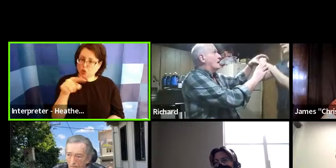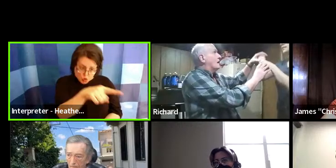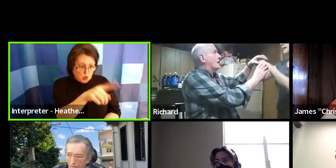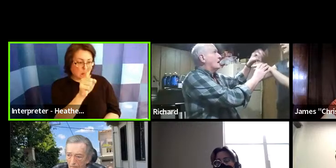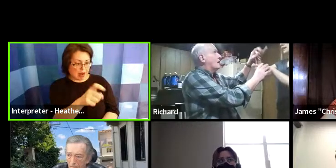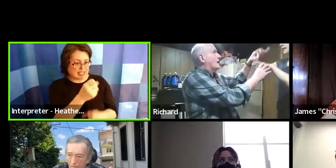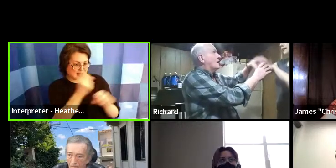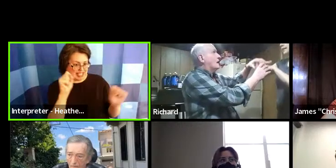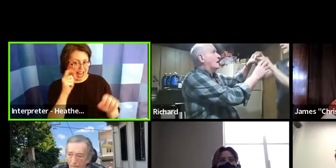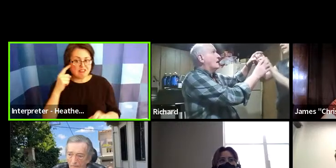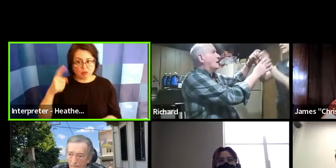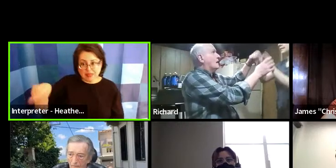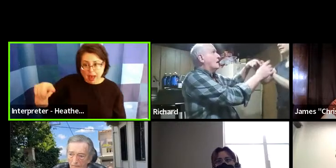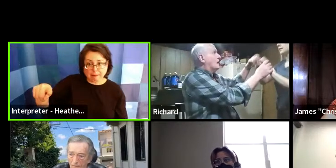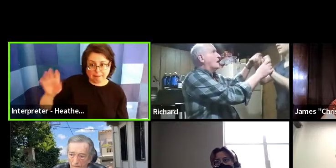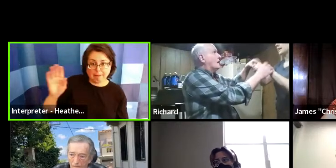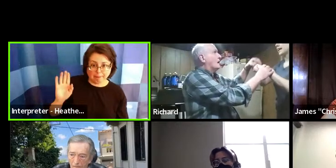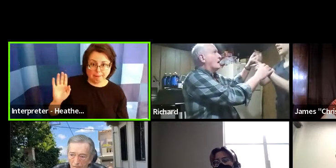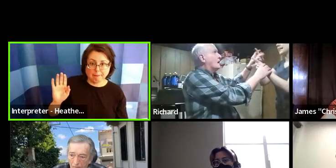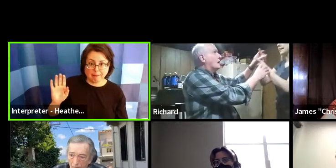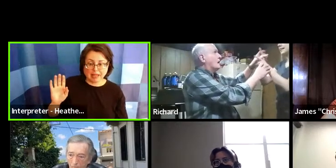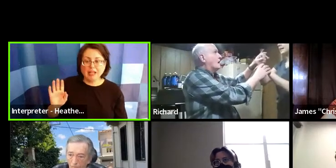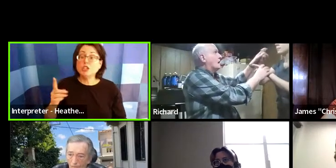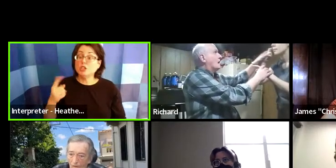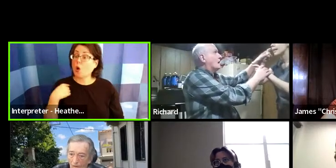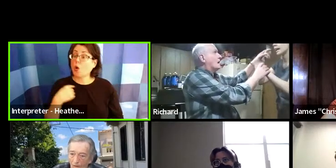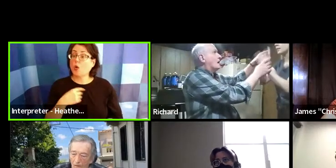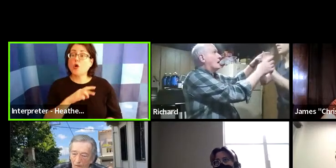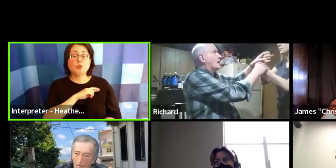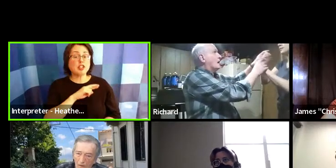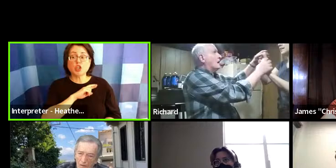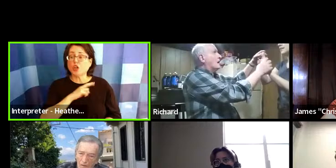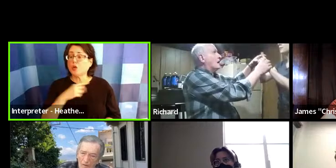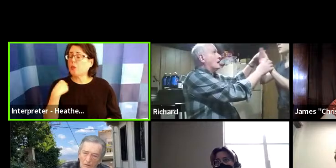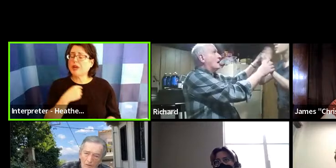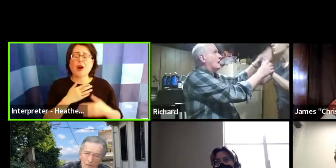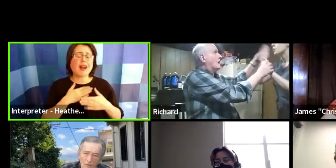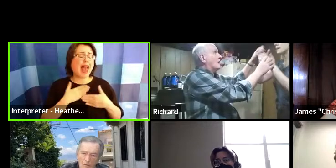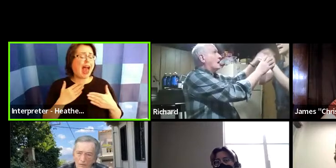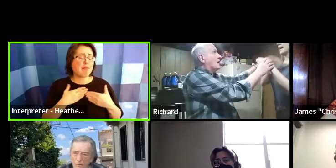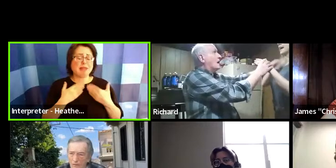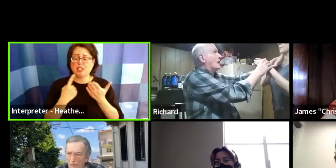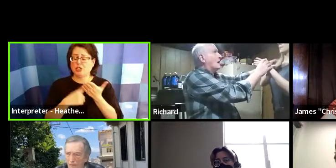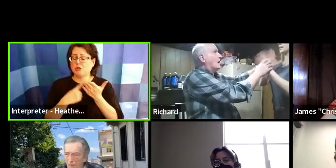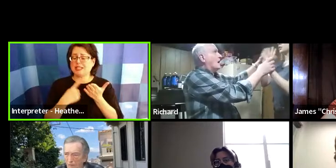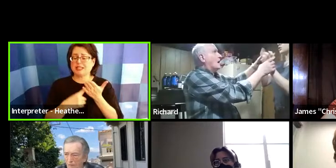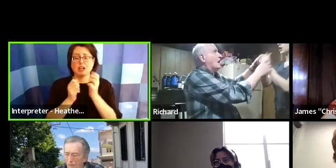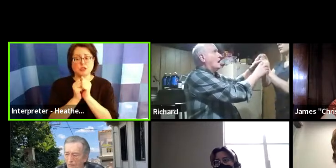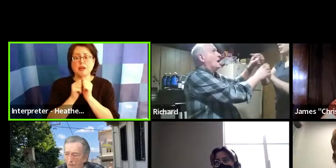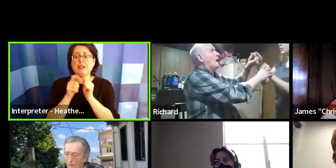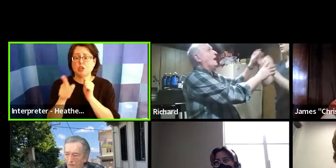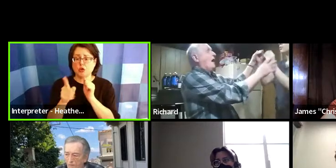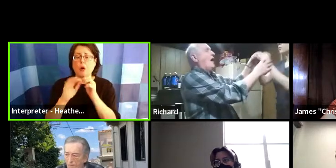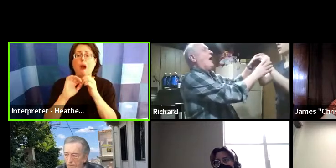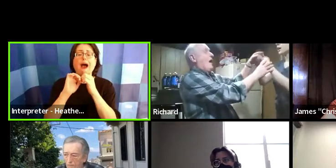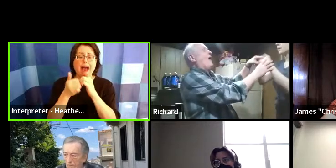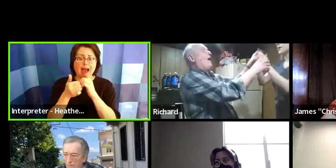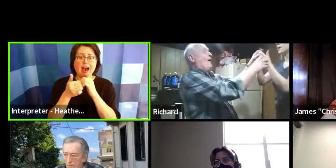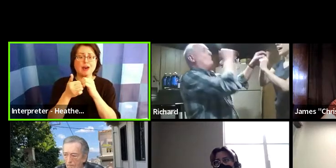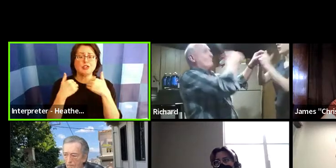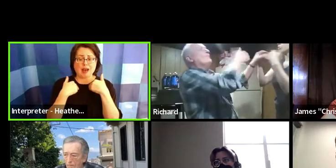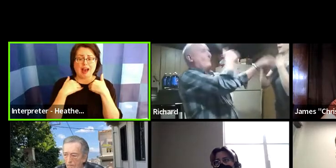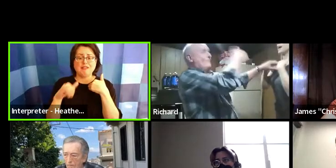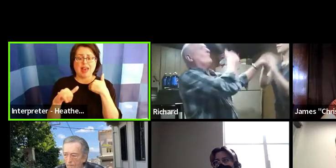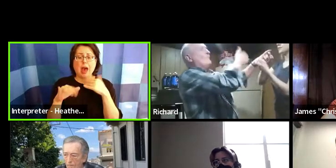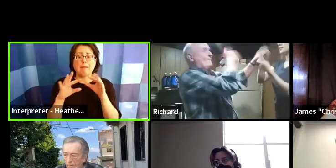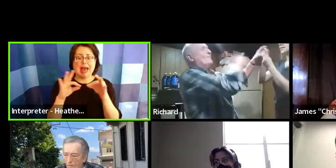their safety in mind. We would be happy, Richard, to talk with you about how to have that sort of messaging in